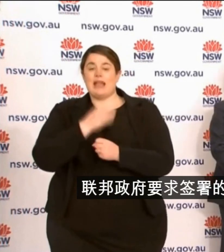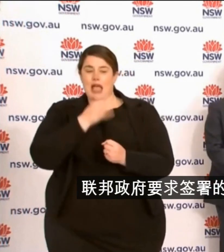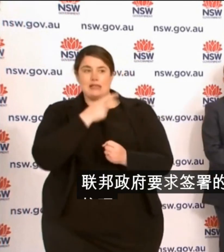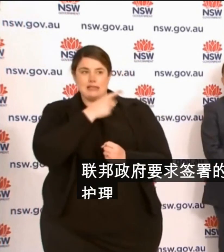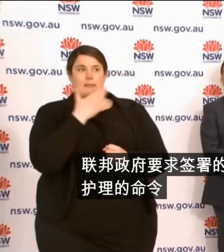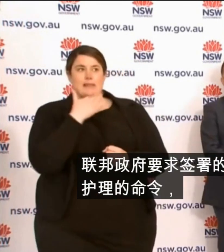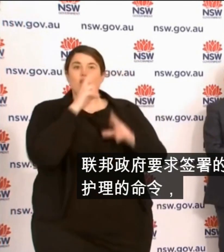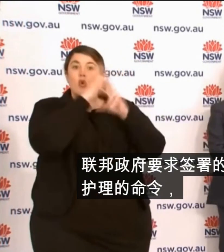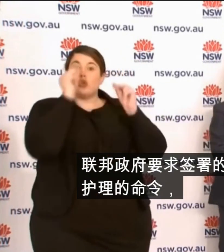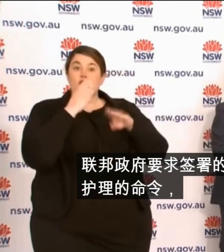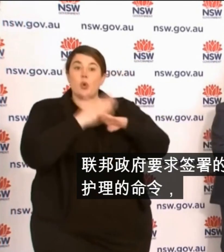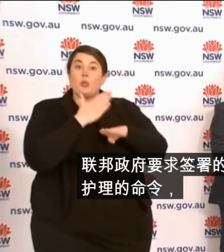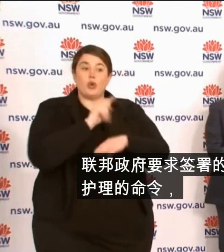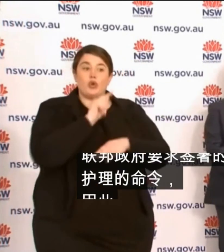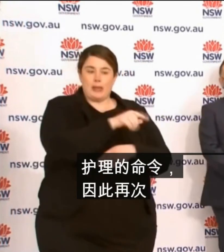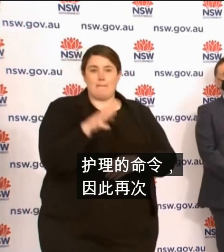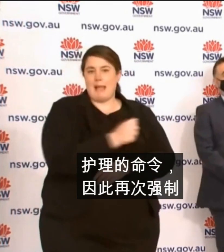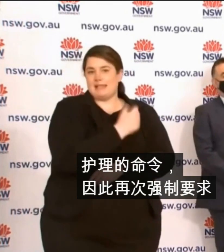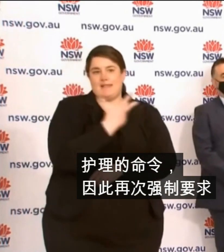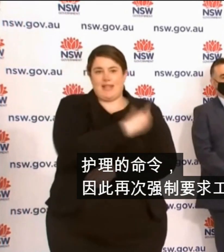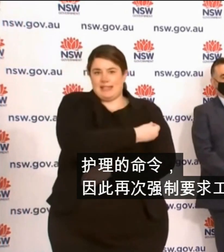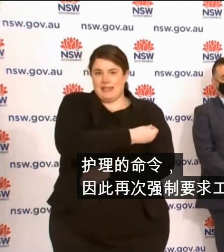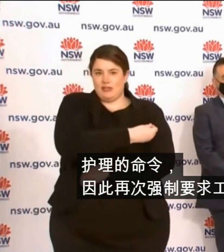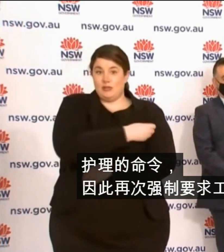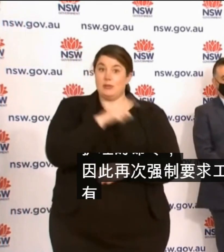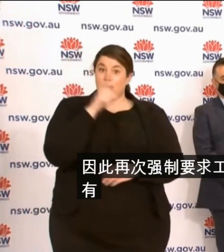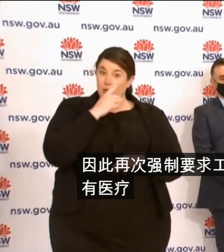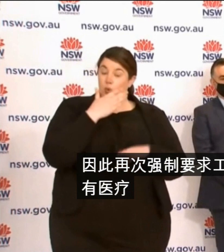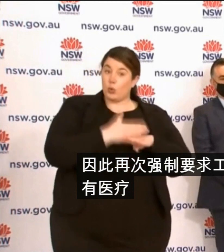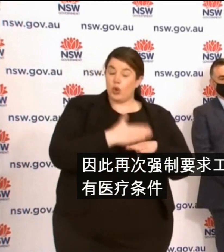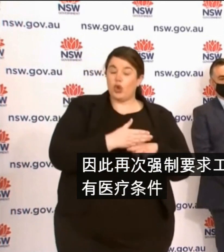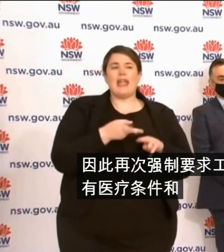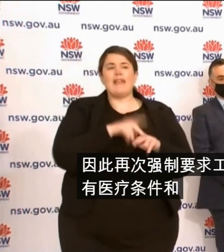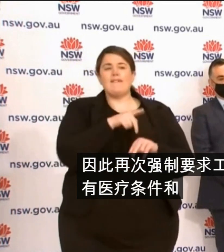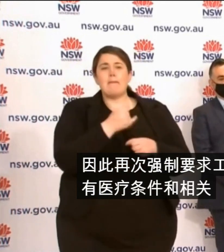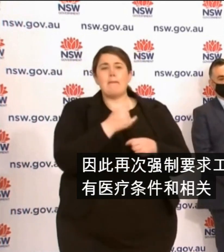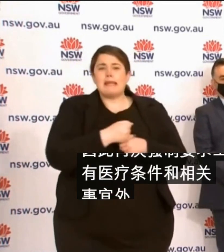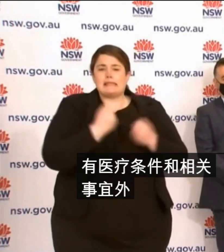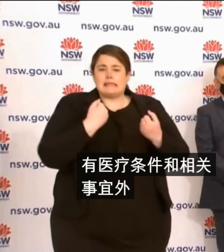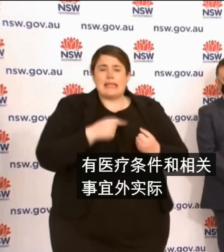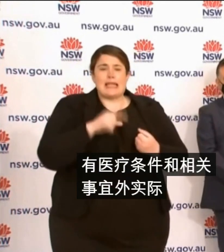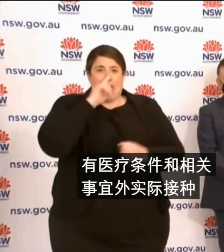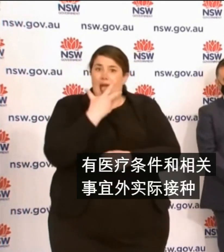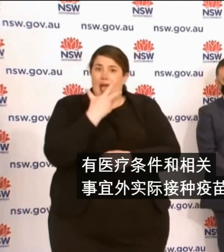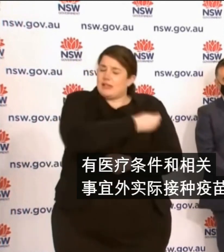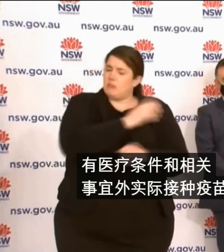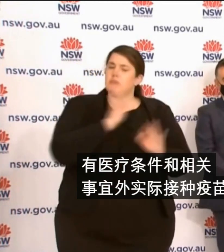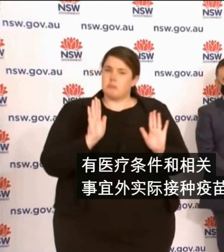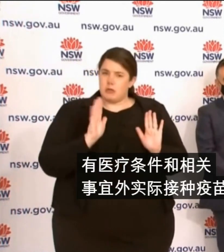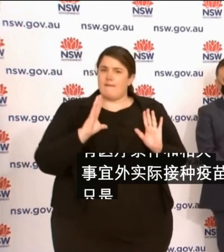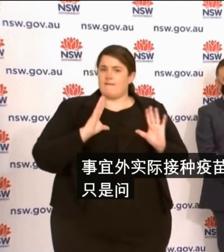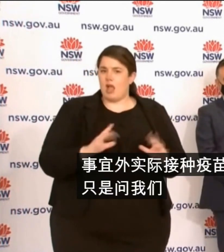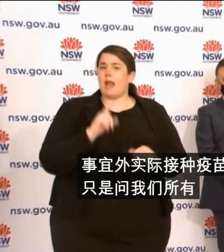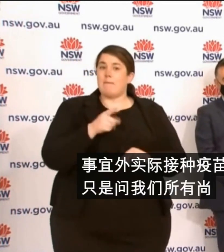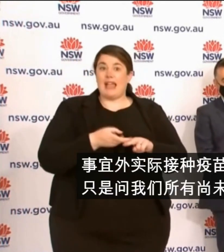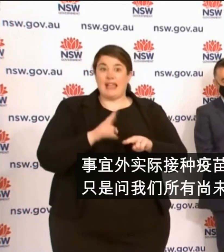regard to aged care. So again, it will be mandatory for staff, except with medical conditions and related matters, to actually get vaccinated.